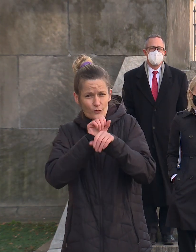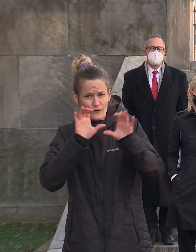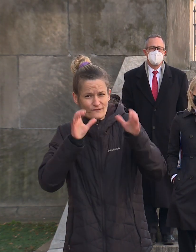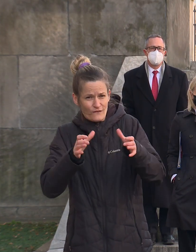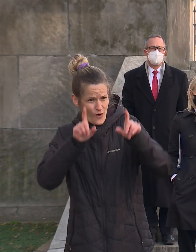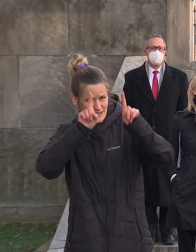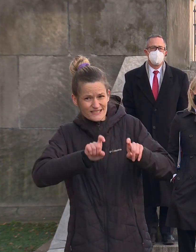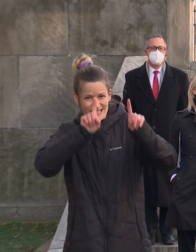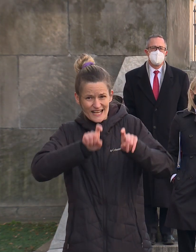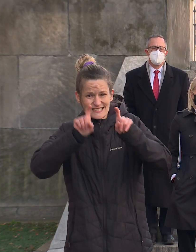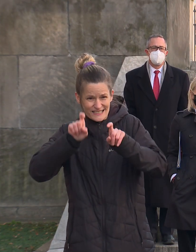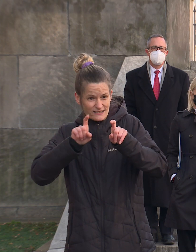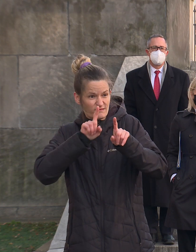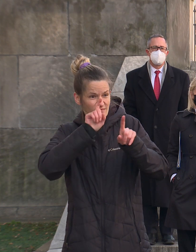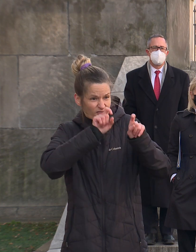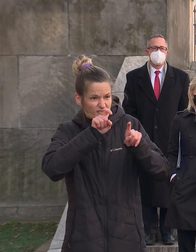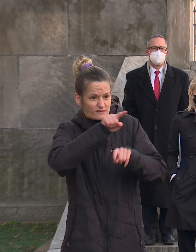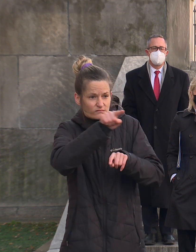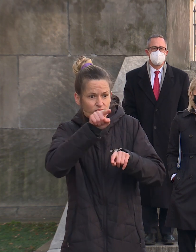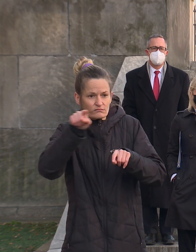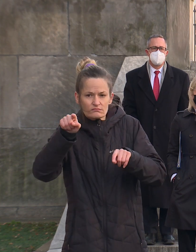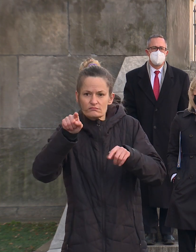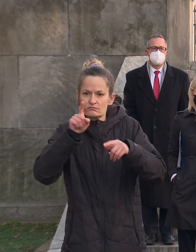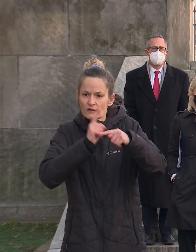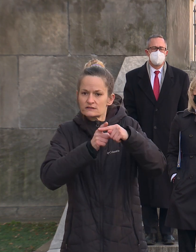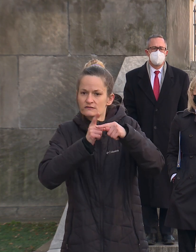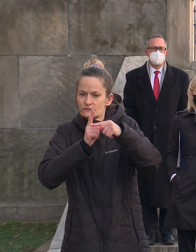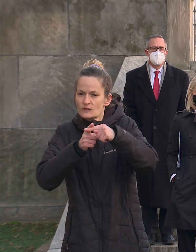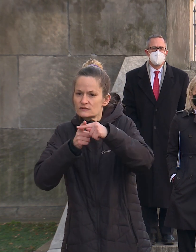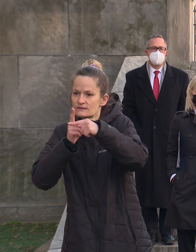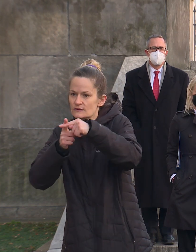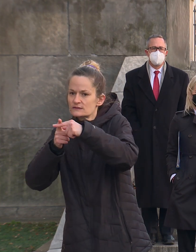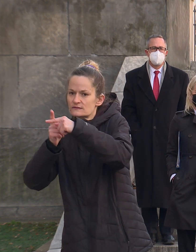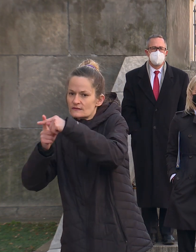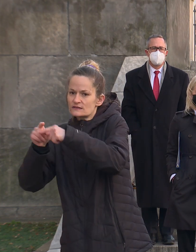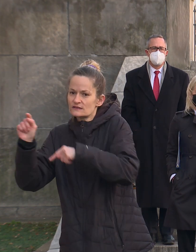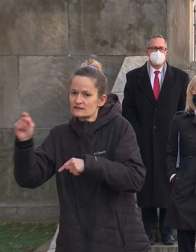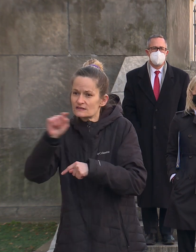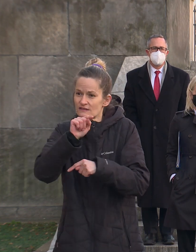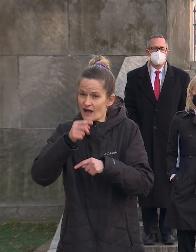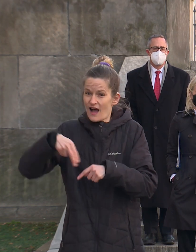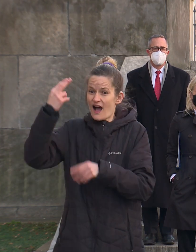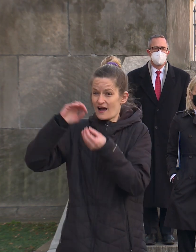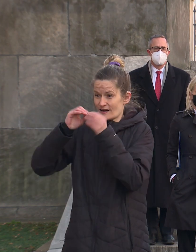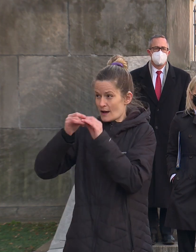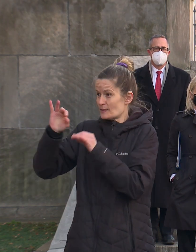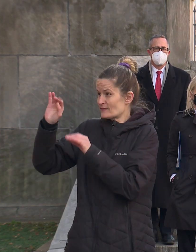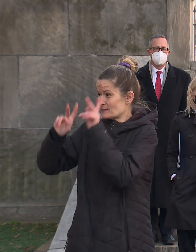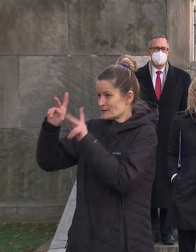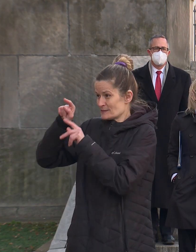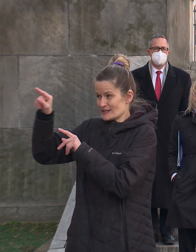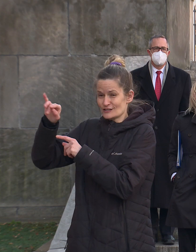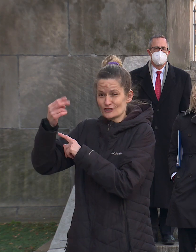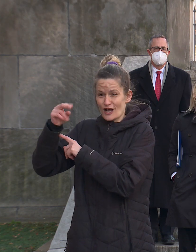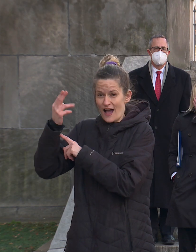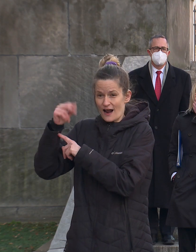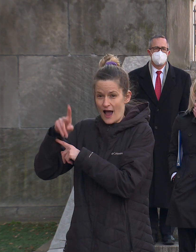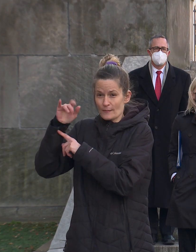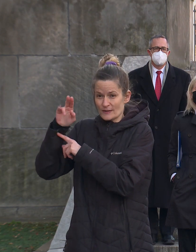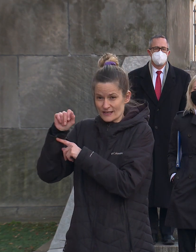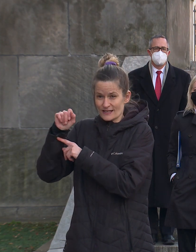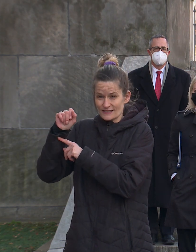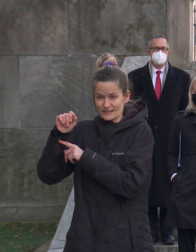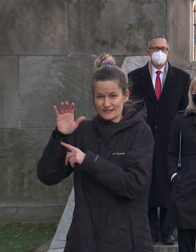high rate for Johns Hopkins Health System. We saw 23 employees testing